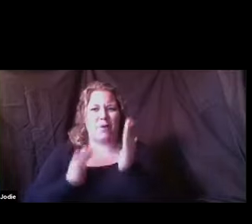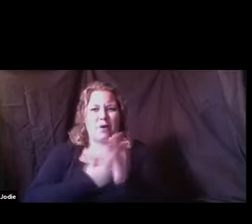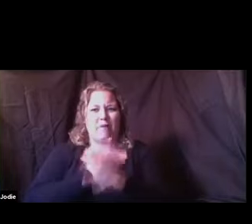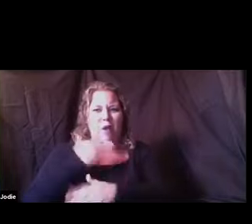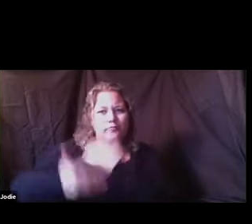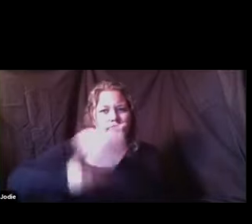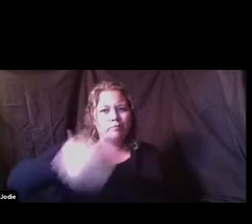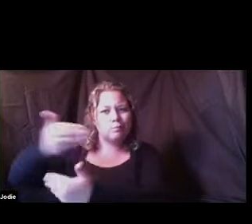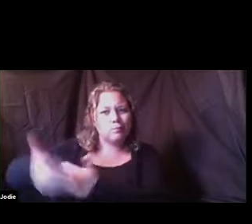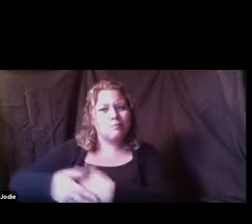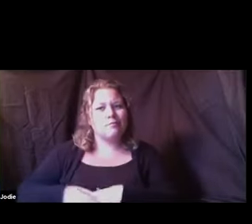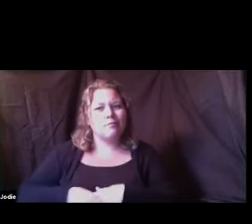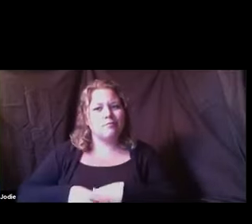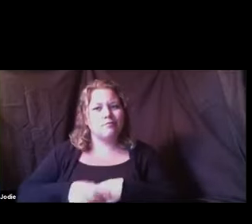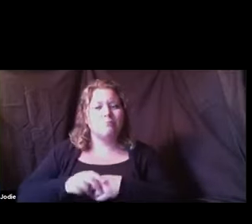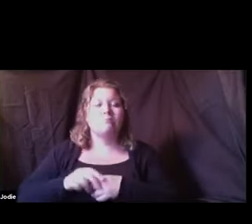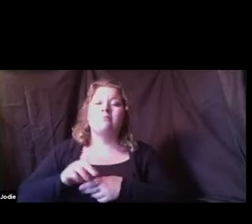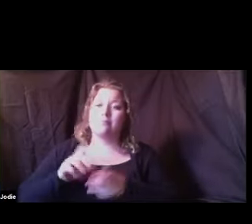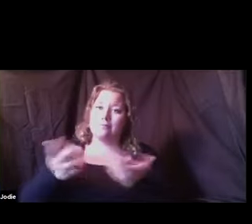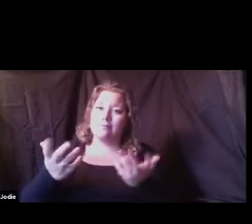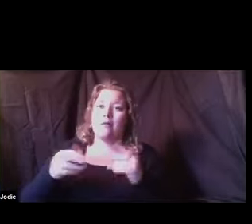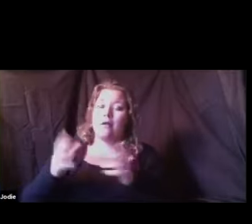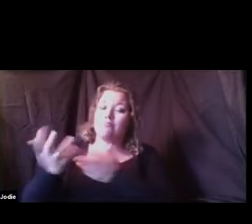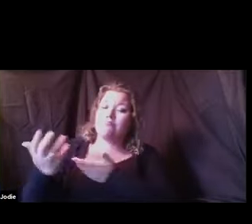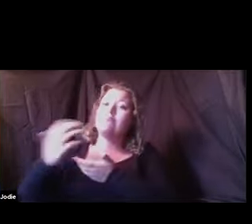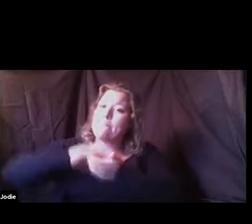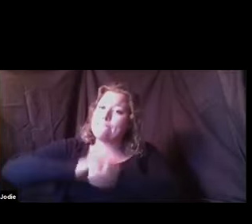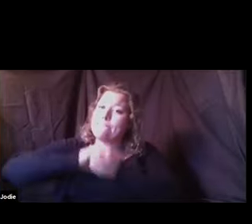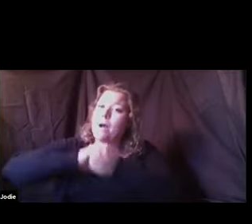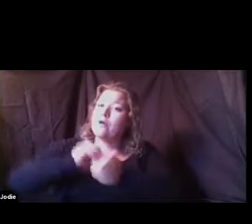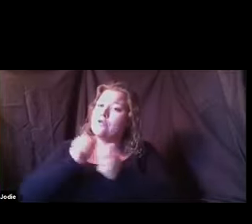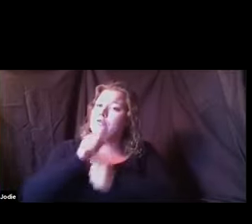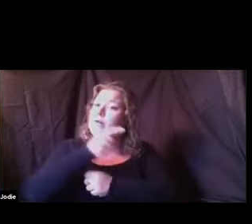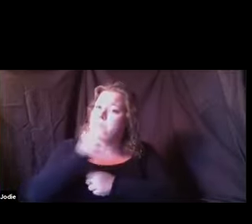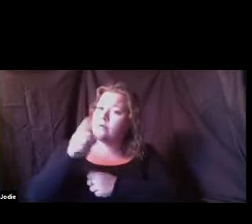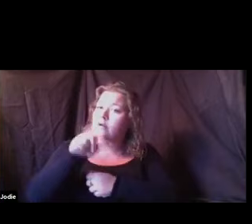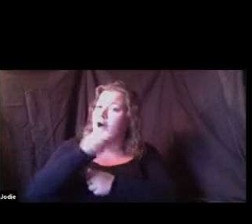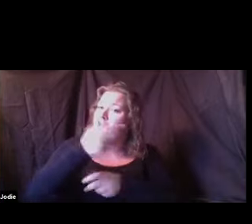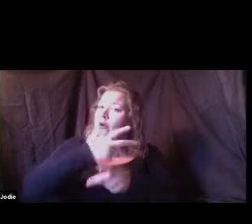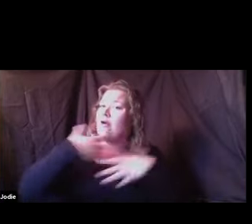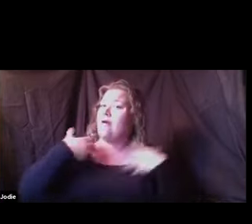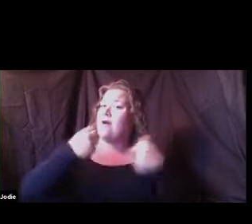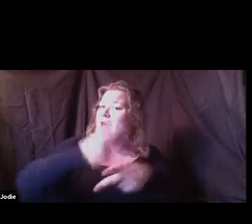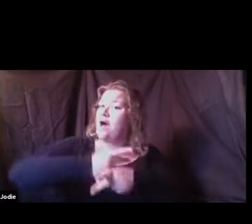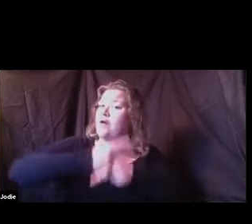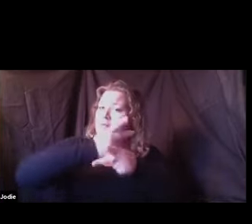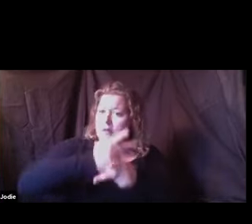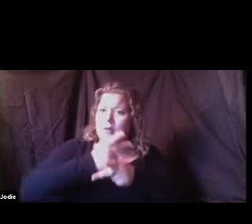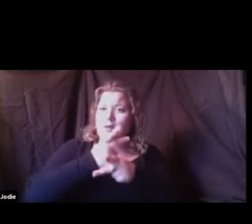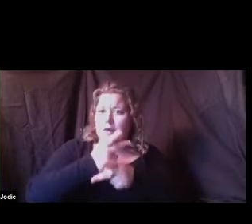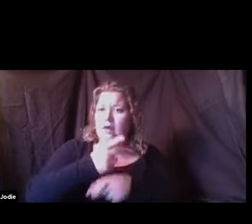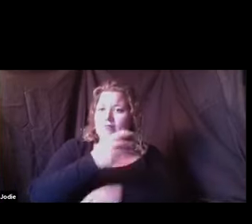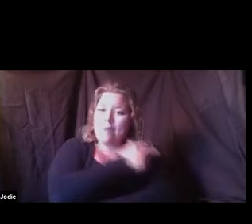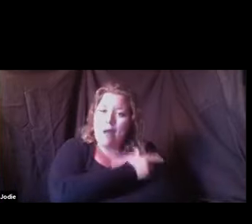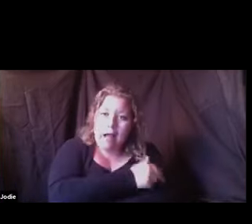conjunction with our healthcare partners who are routinely doing testing in their healthcare facilities